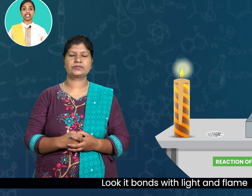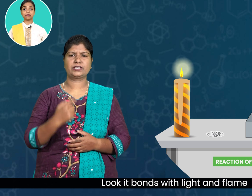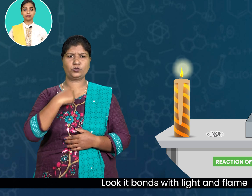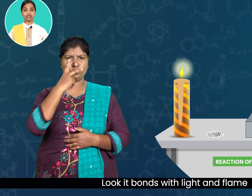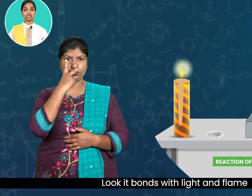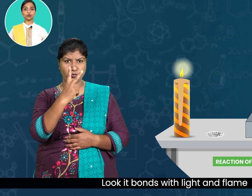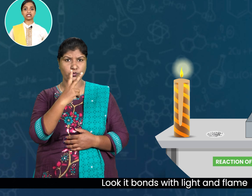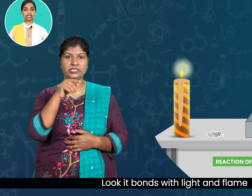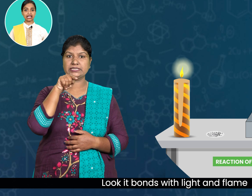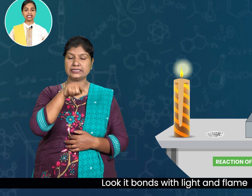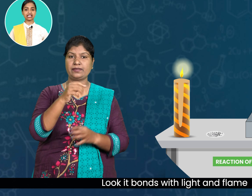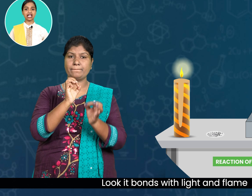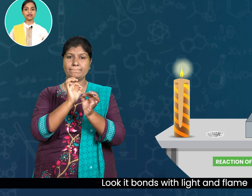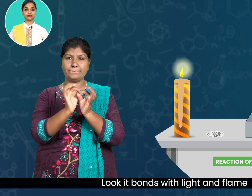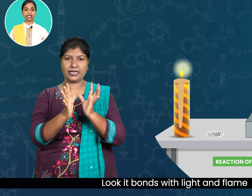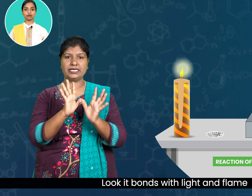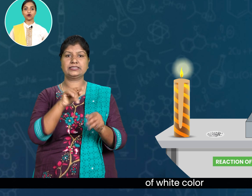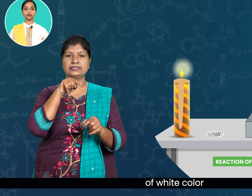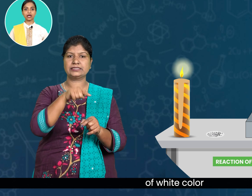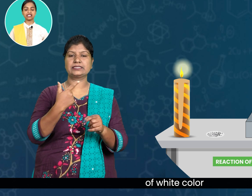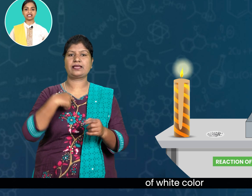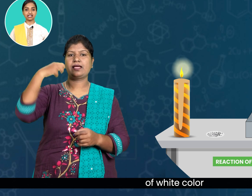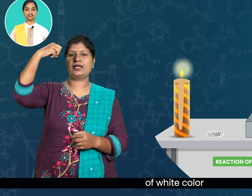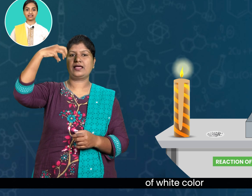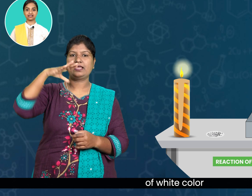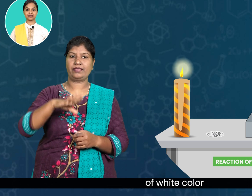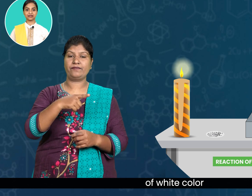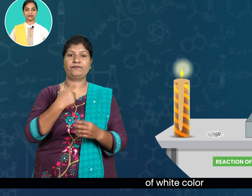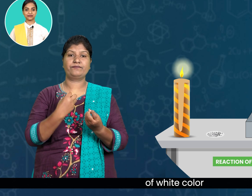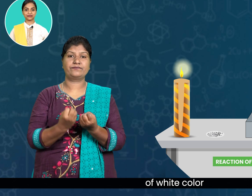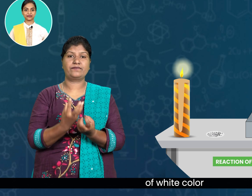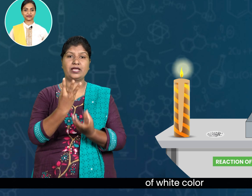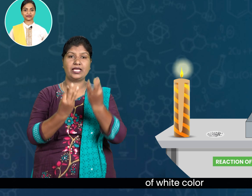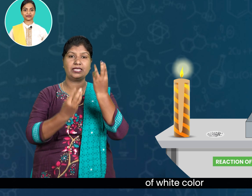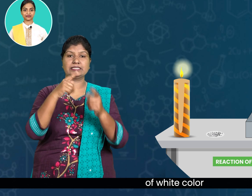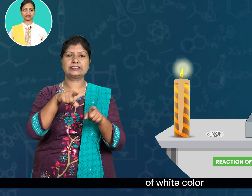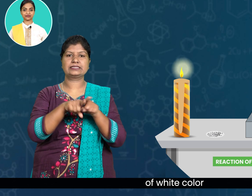Look, it burns with light and flame of white color.